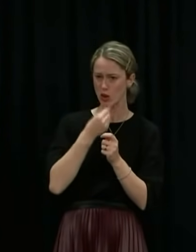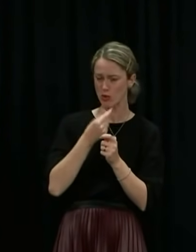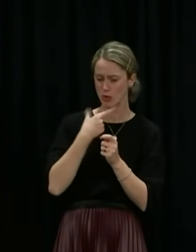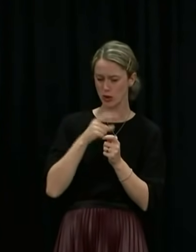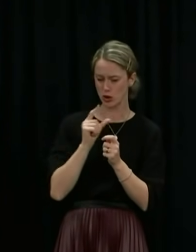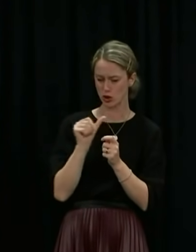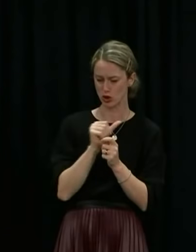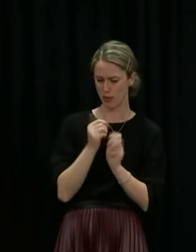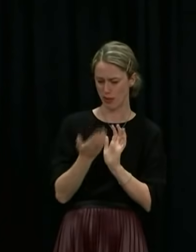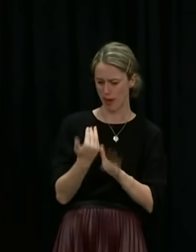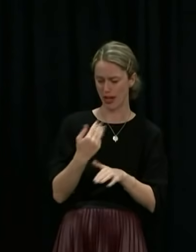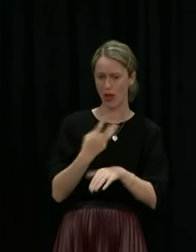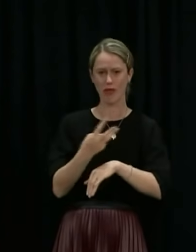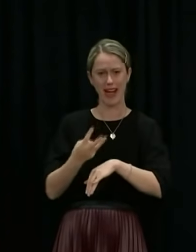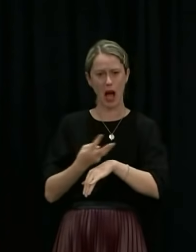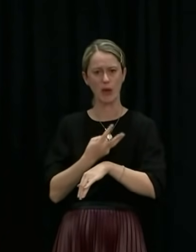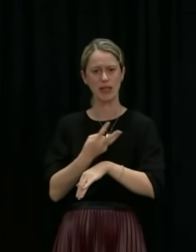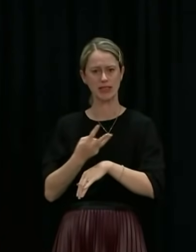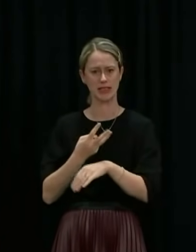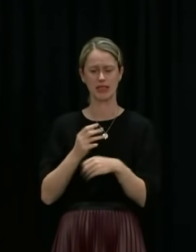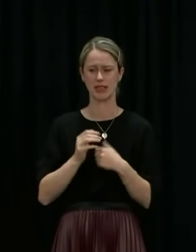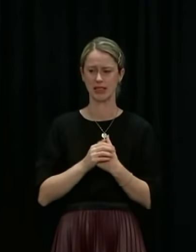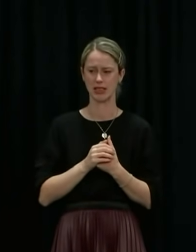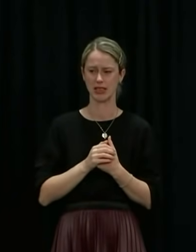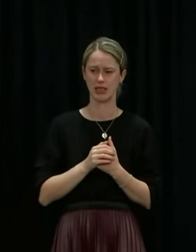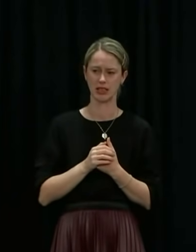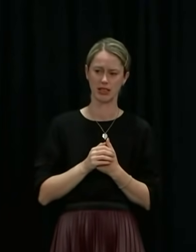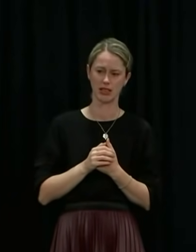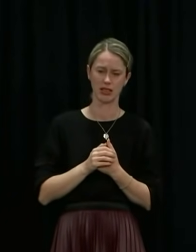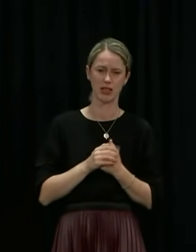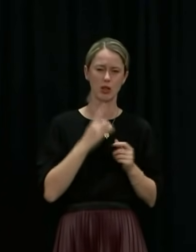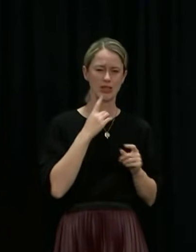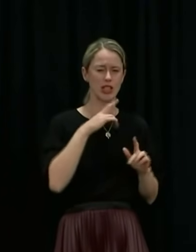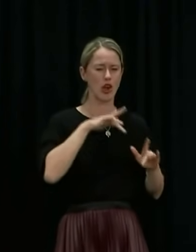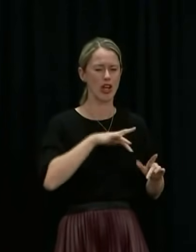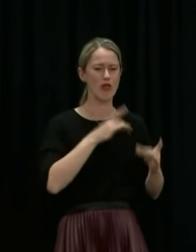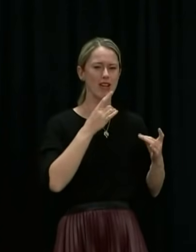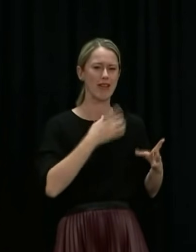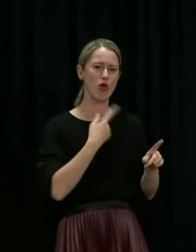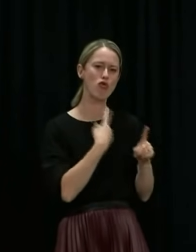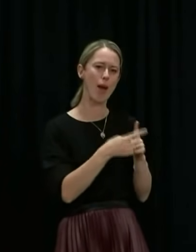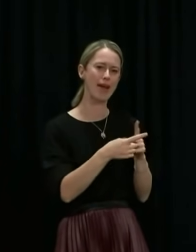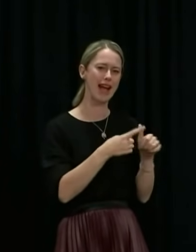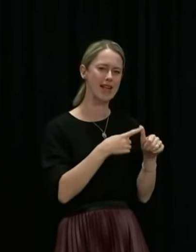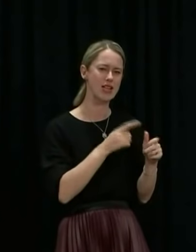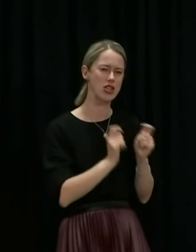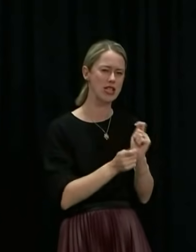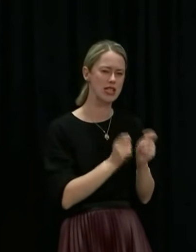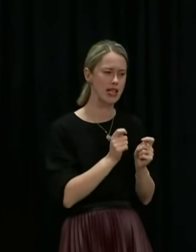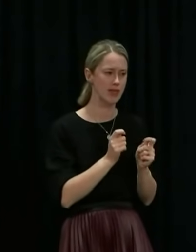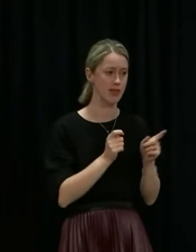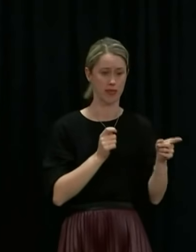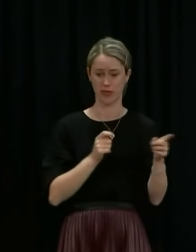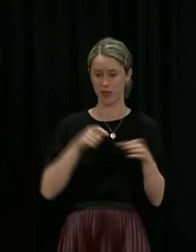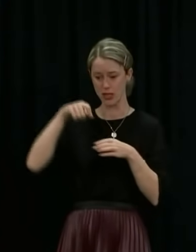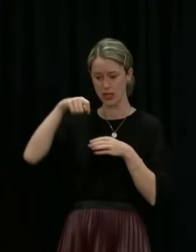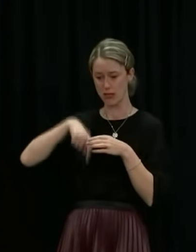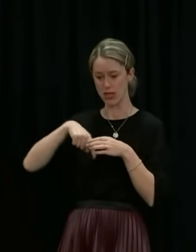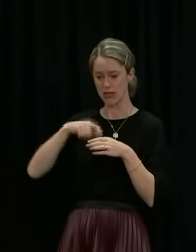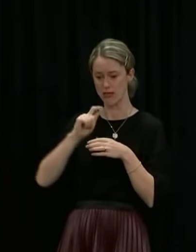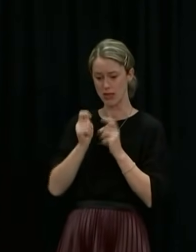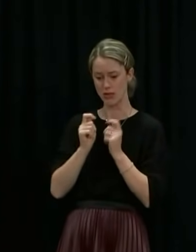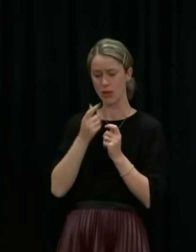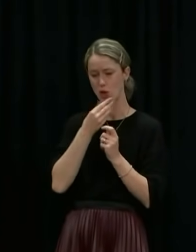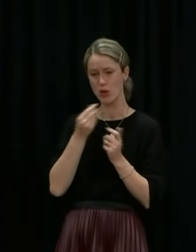returned within 3 hours, and obviously you talked about rapid antigen testing not being needed, but that can obviously 15 minutes. Saliva testing has been used